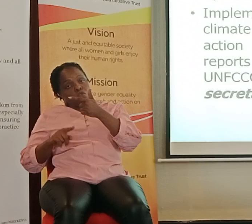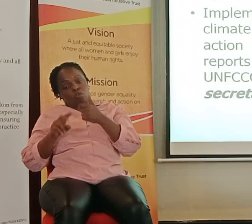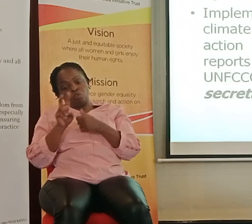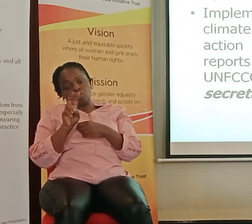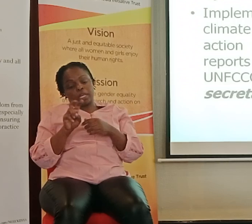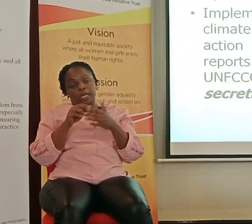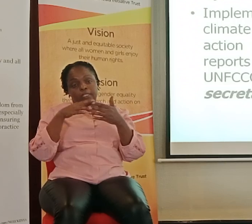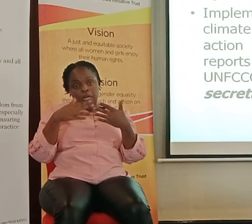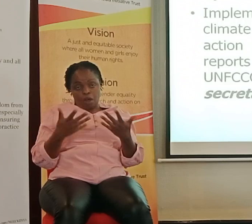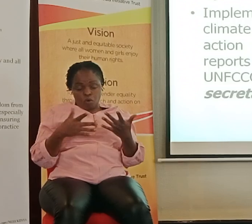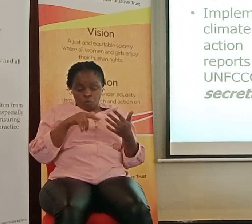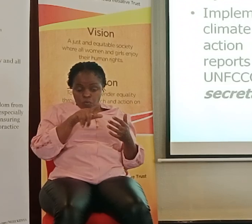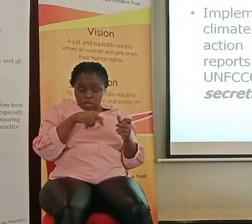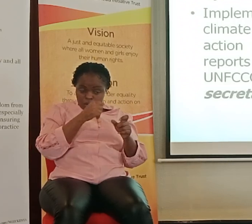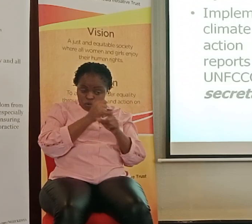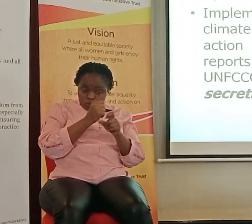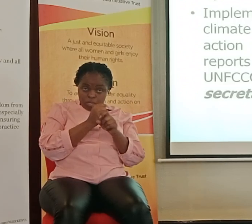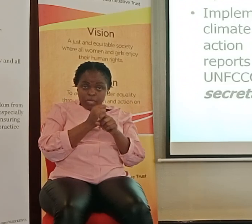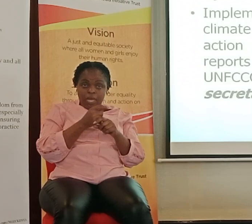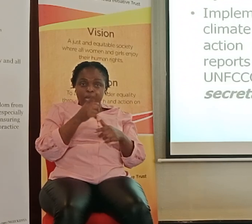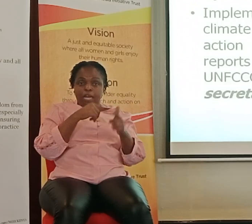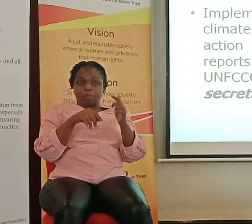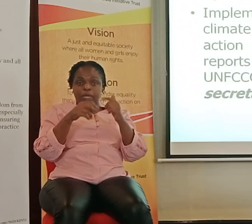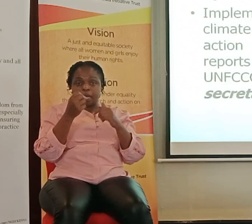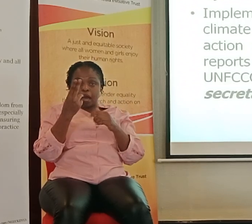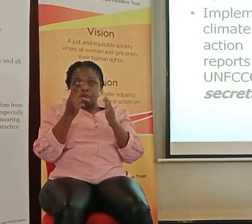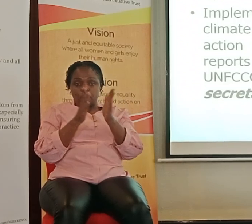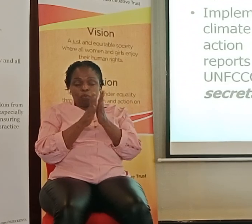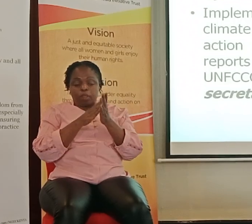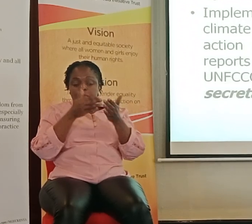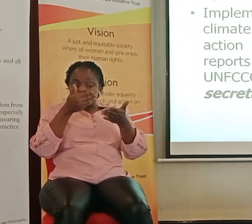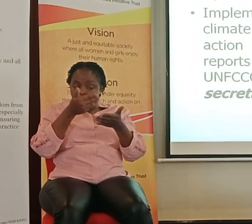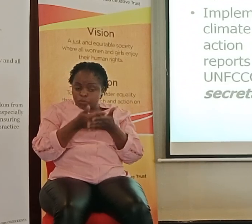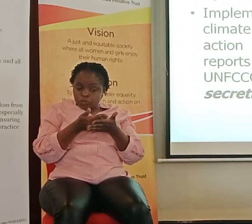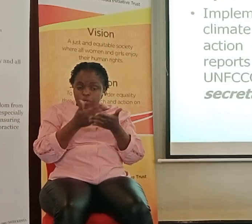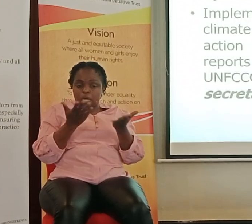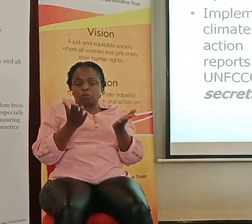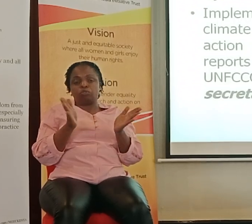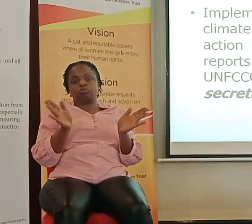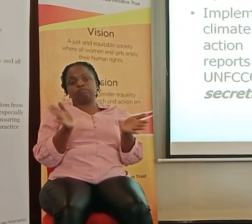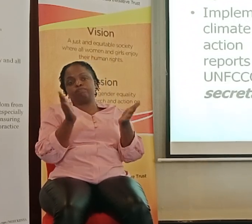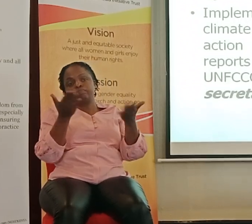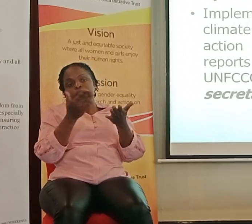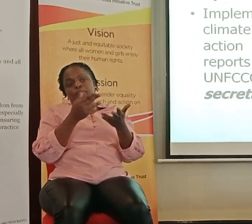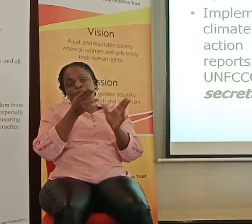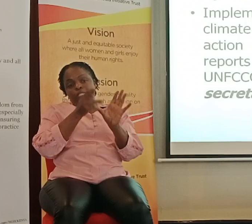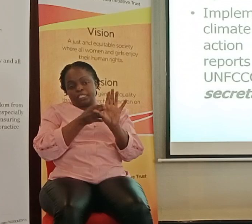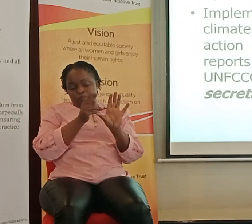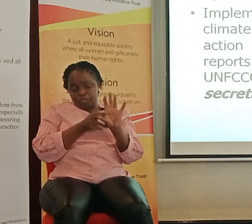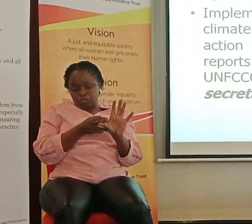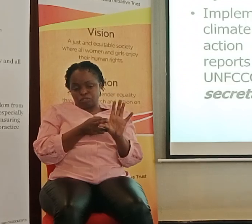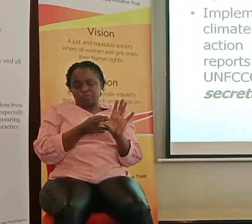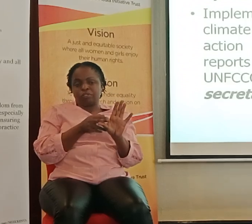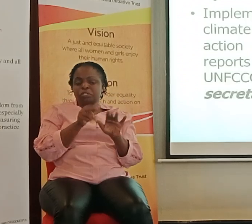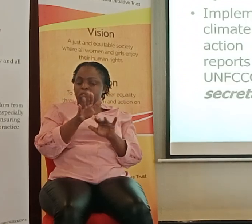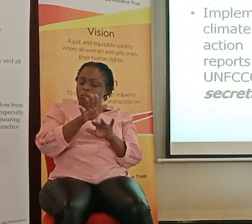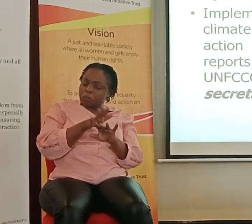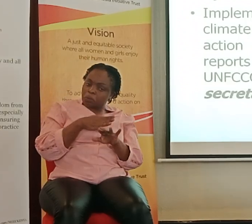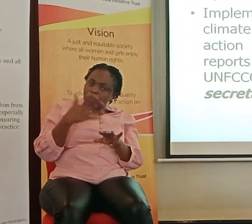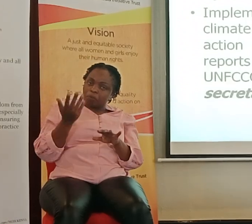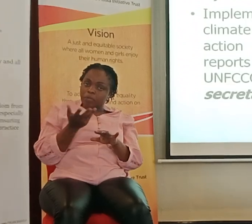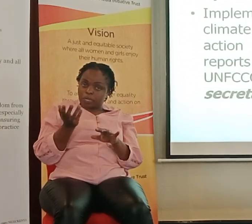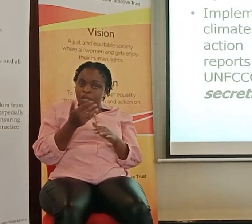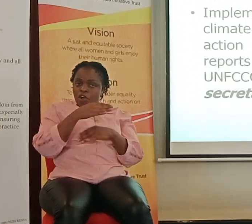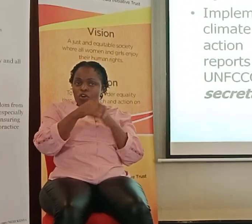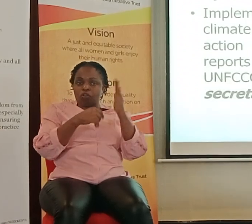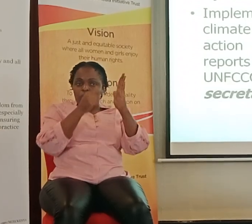are doing, and then now coming up with proposals on how to enhance participation where it's lagging behind, and all that,